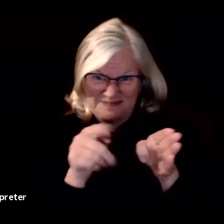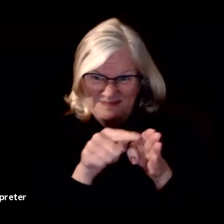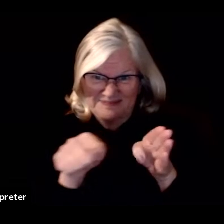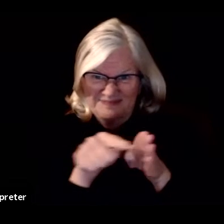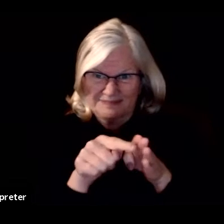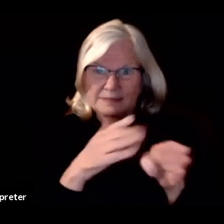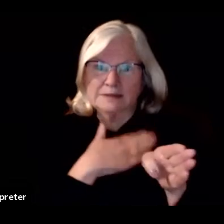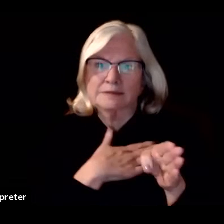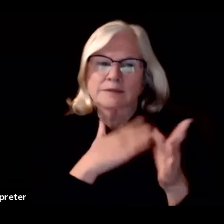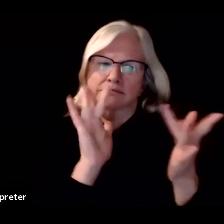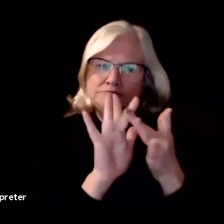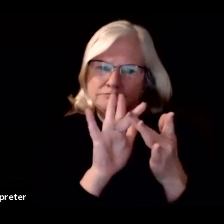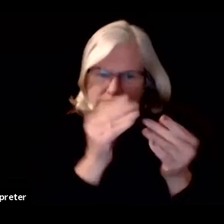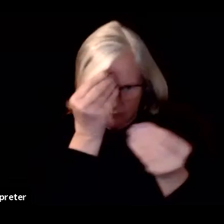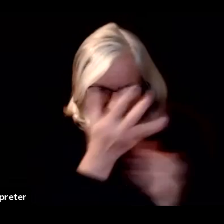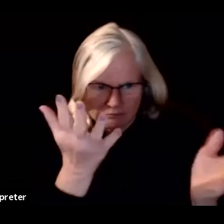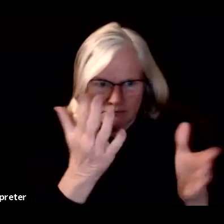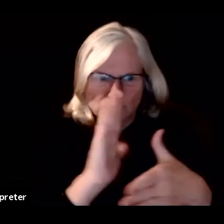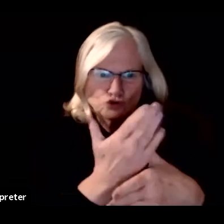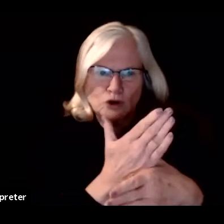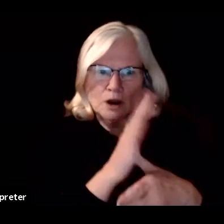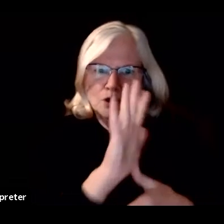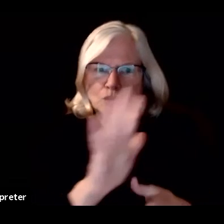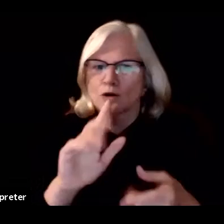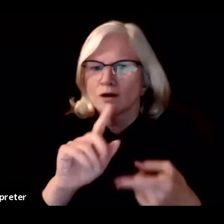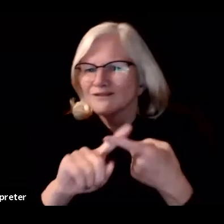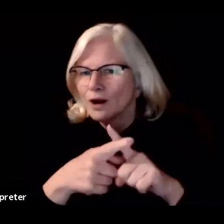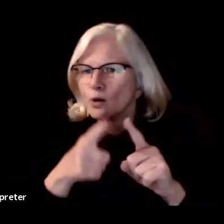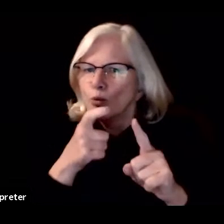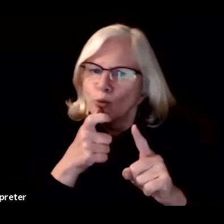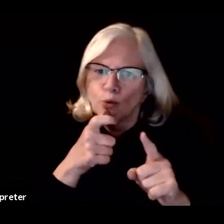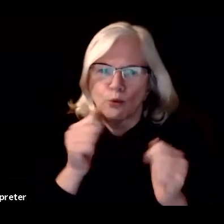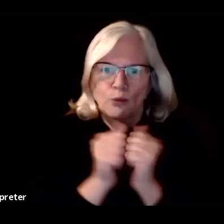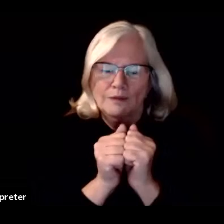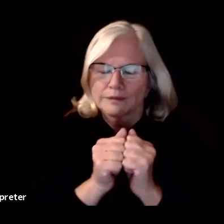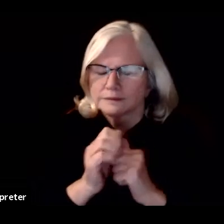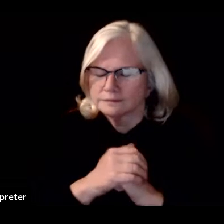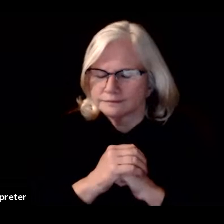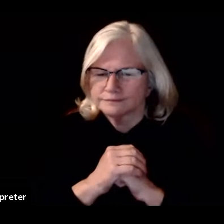Mike. Thanks, Chris. Operator, we're ready to take questions.